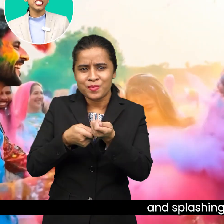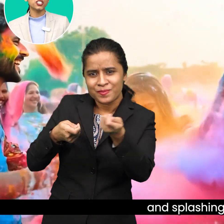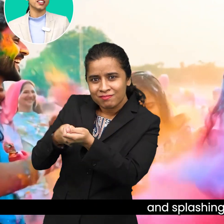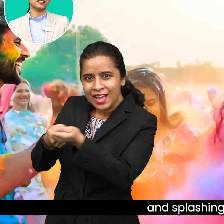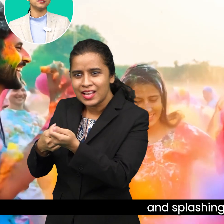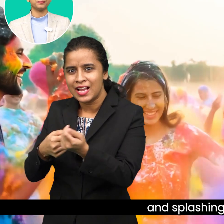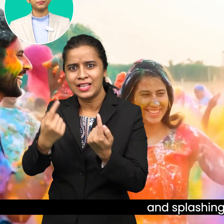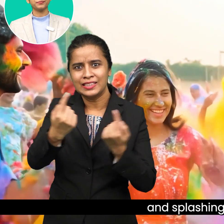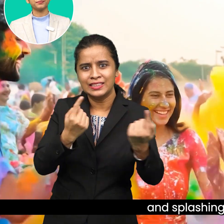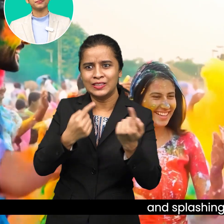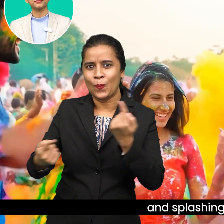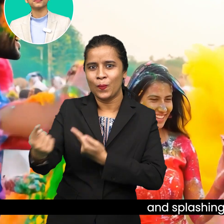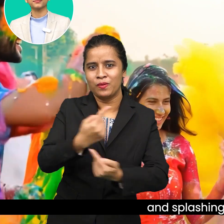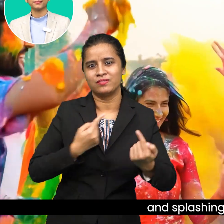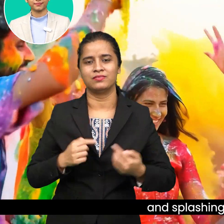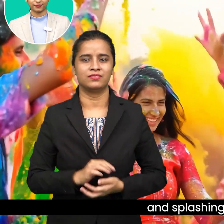splashing each other.